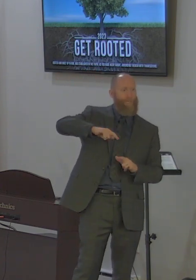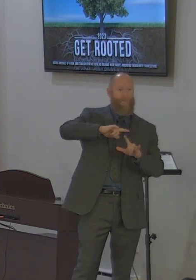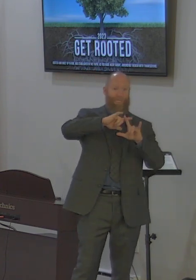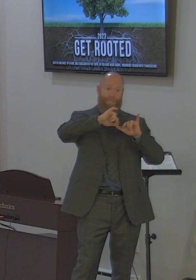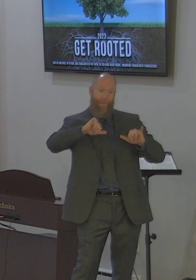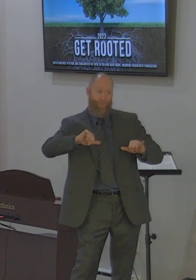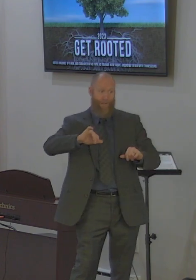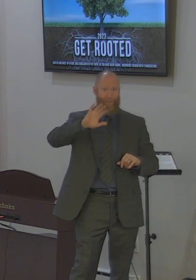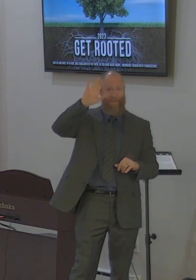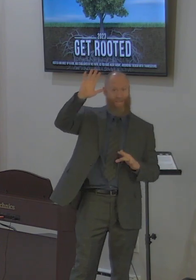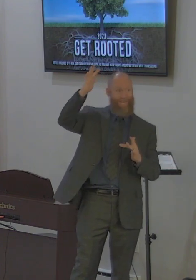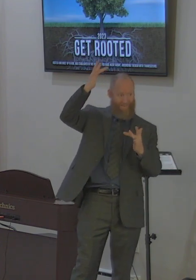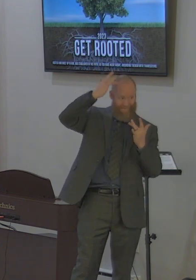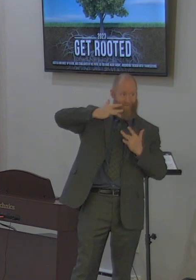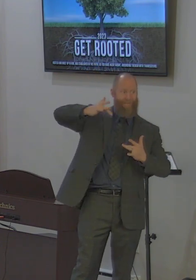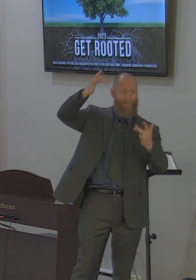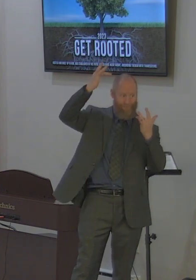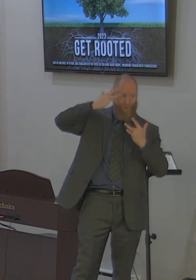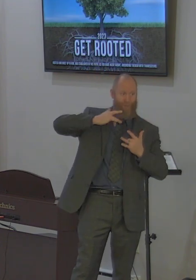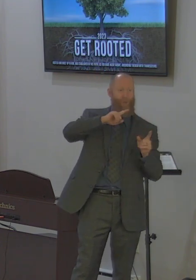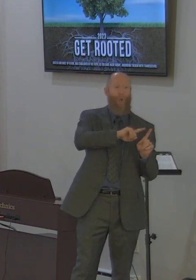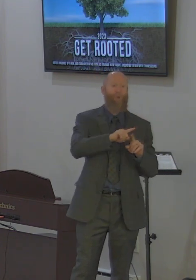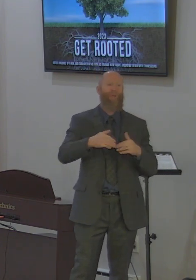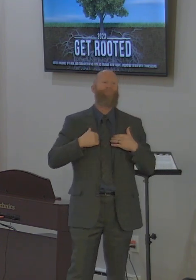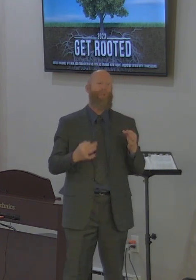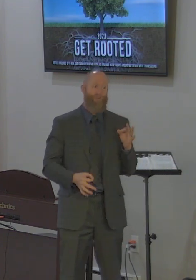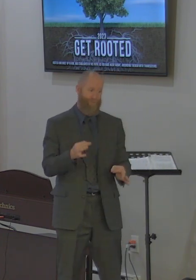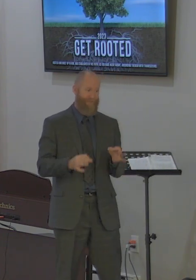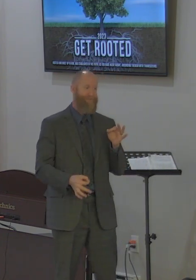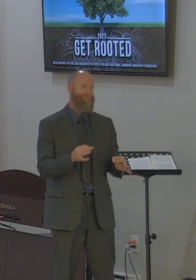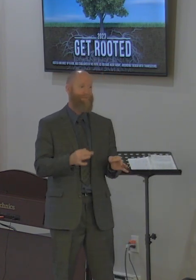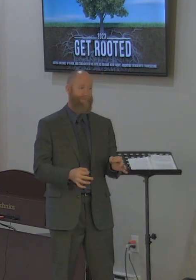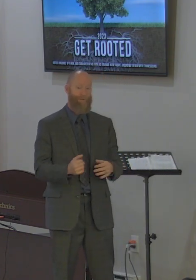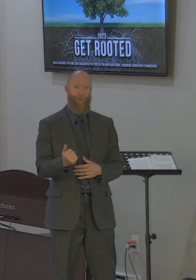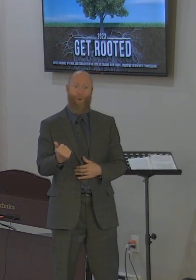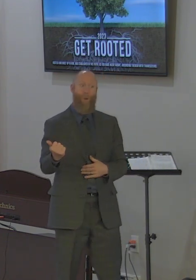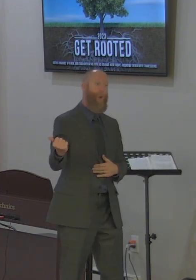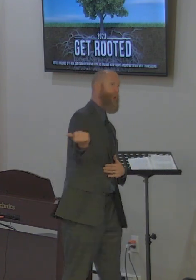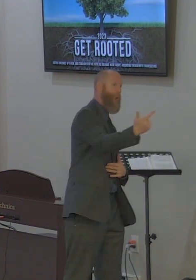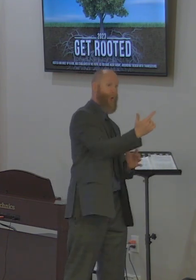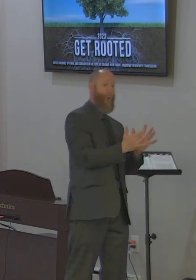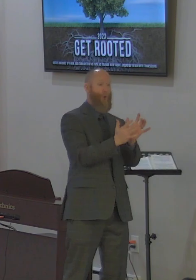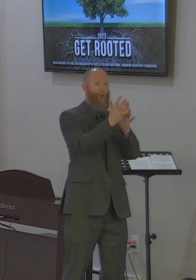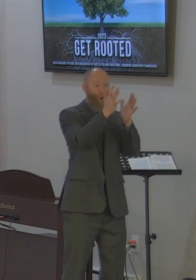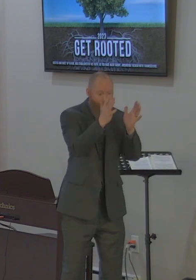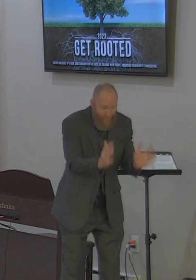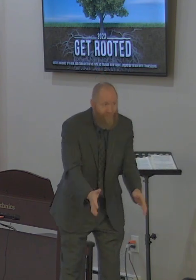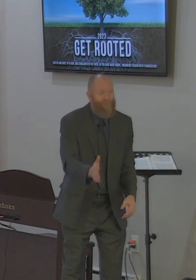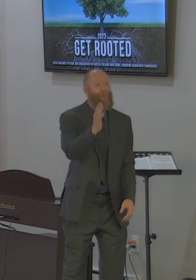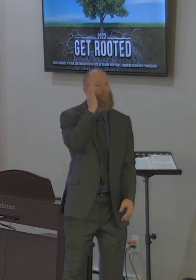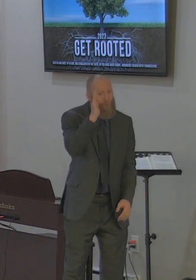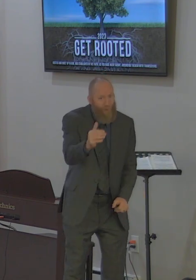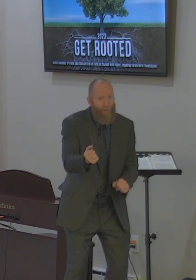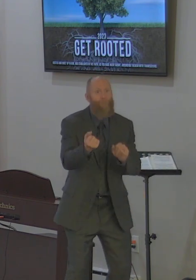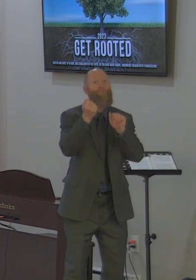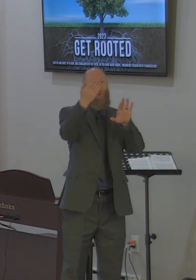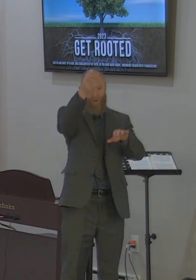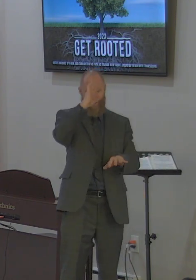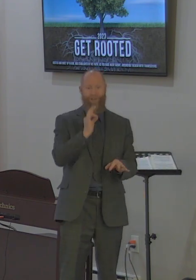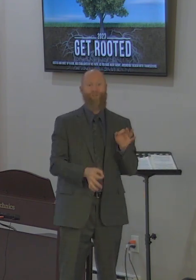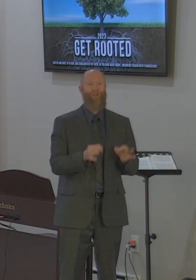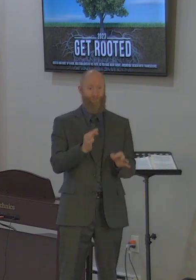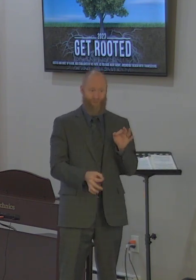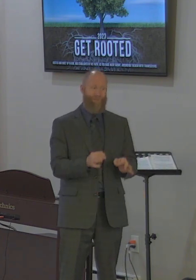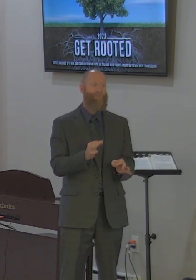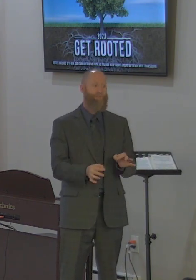God's mercy and grace, there is judgment. Someday, if you keep sinning and you keep doing the same thing, God's going to bring the judgment on